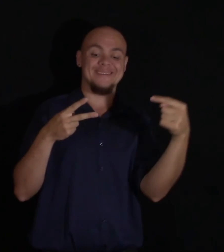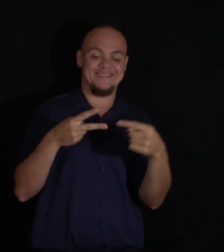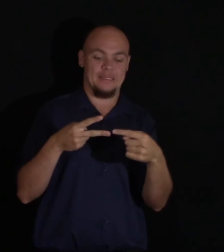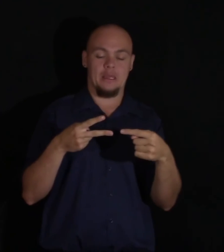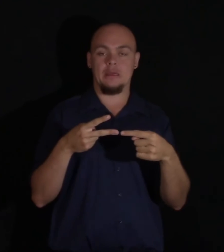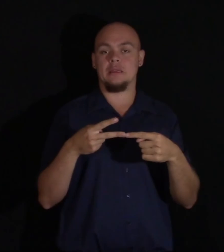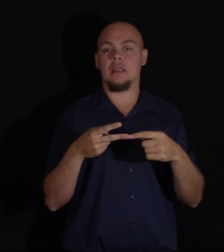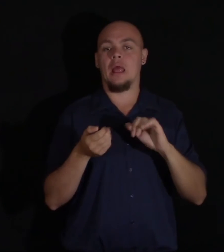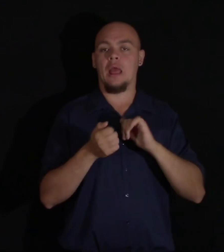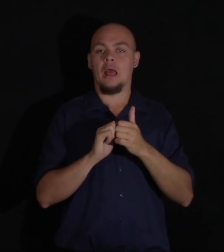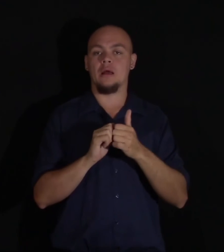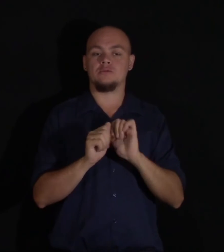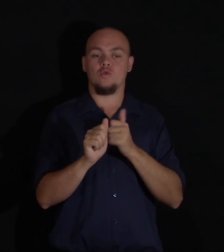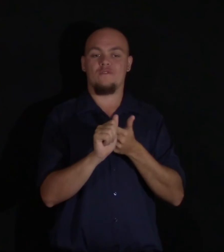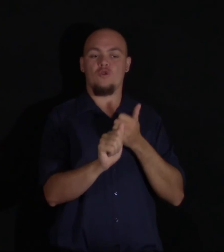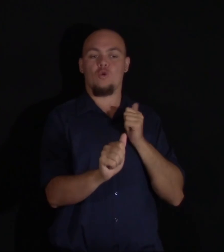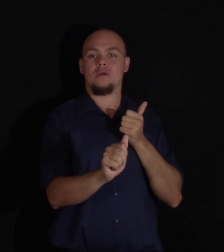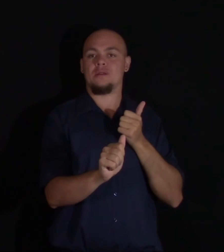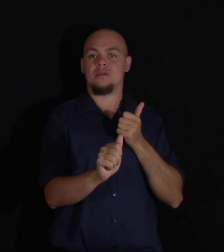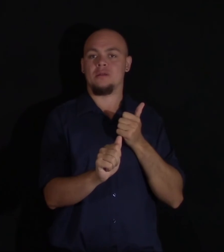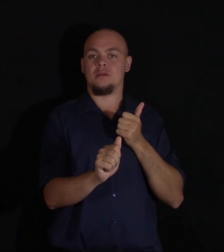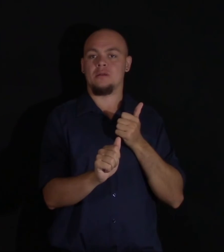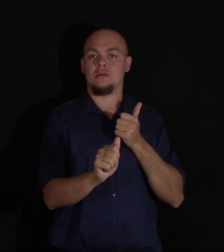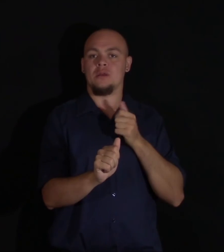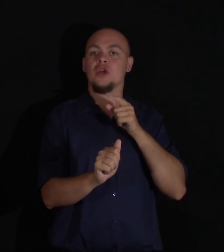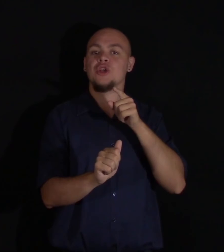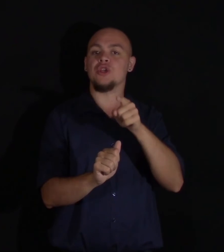on imposter syndrome, is to be an encourager.